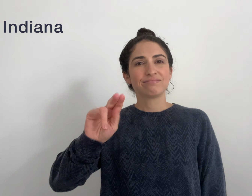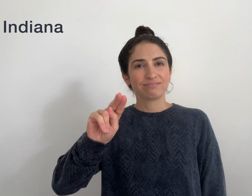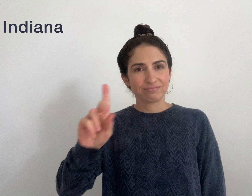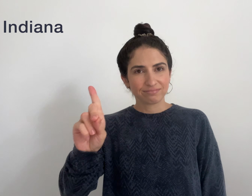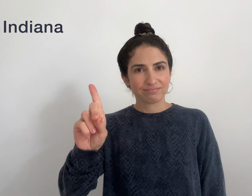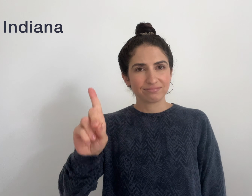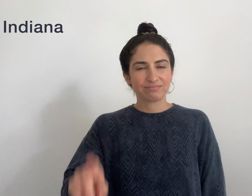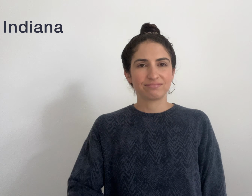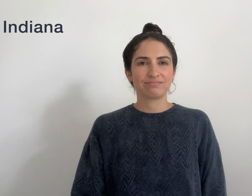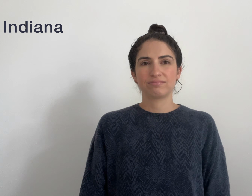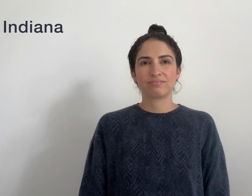Indiana.